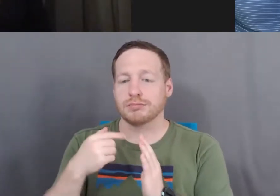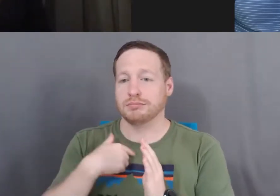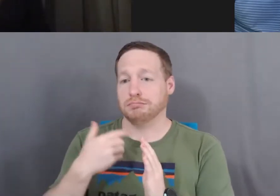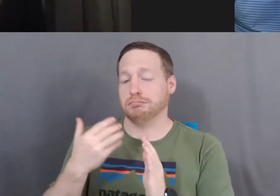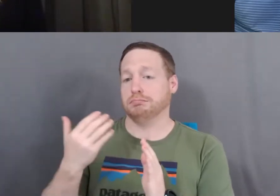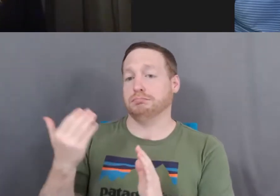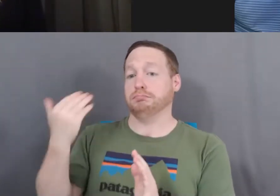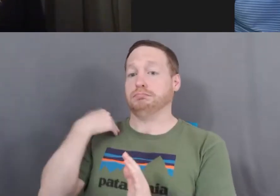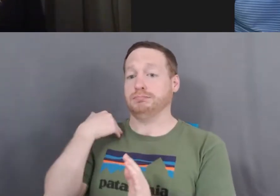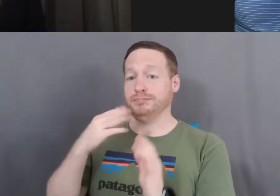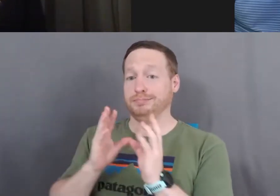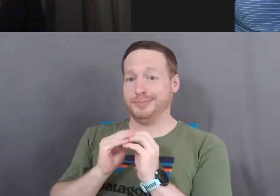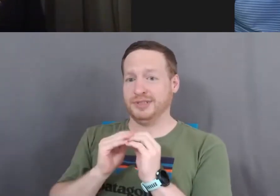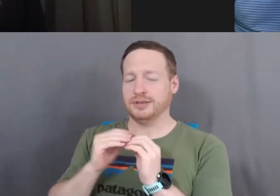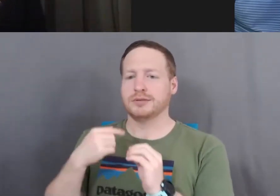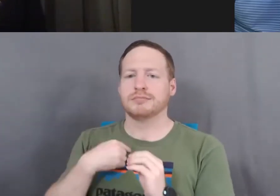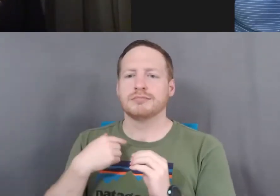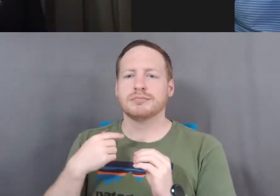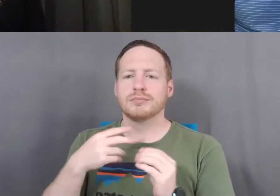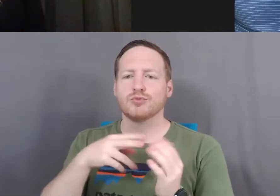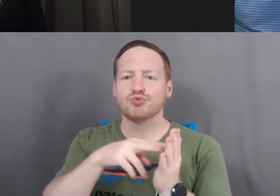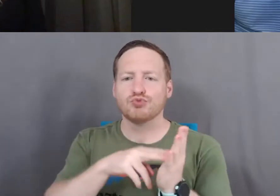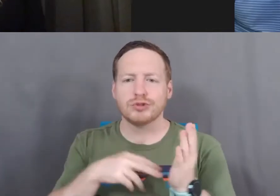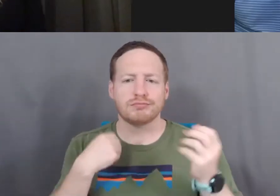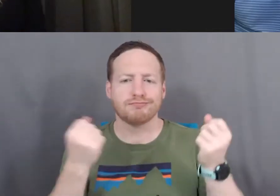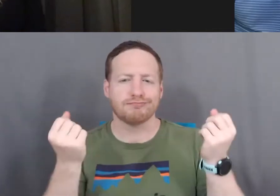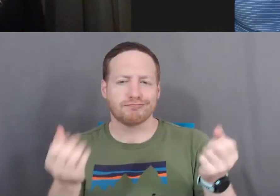What I'd like to ask, at the last meeting,